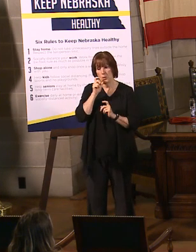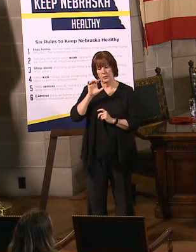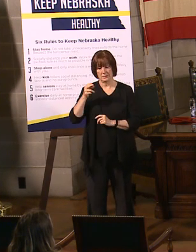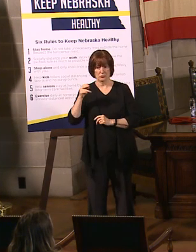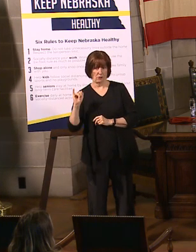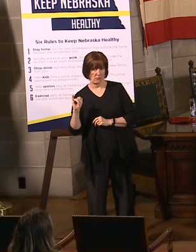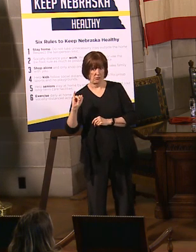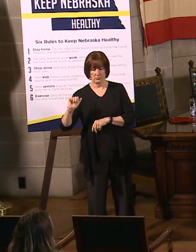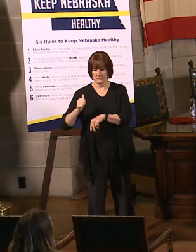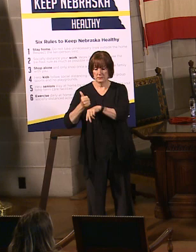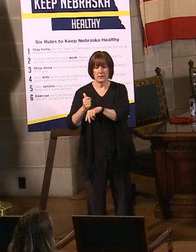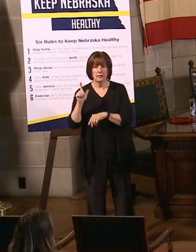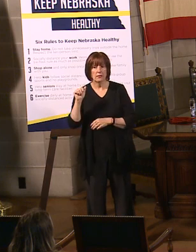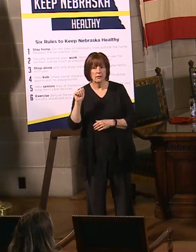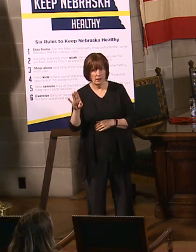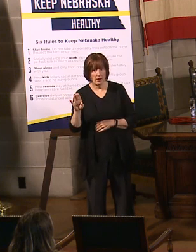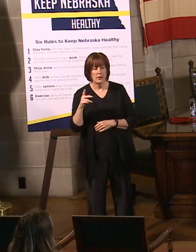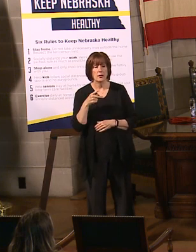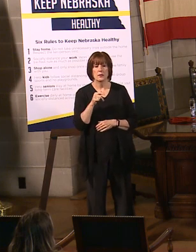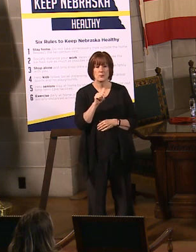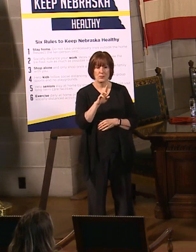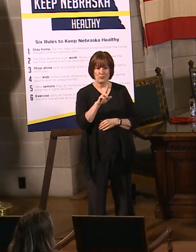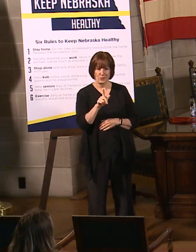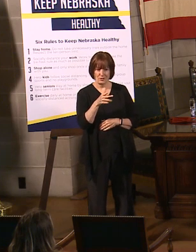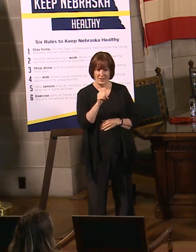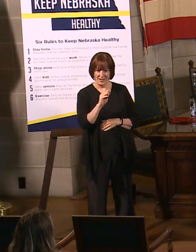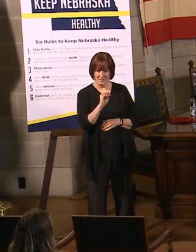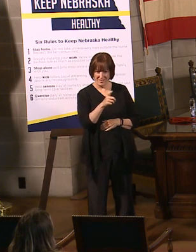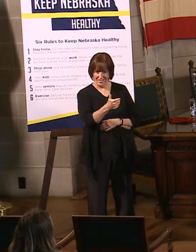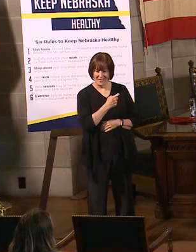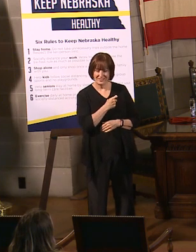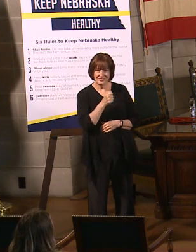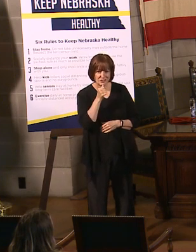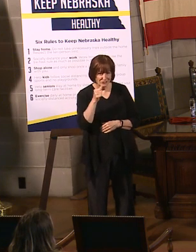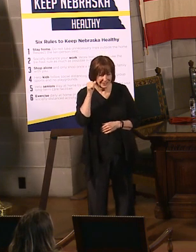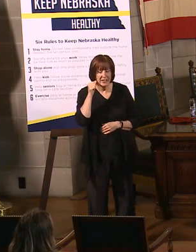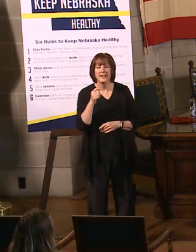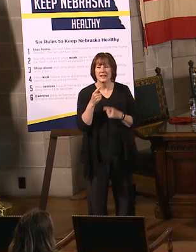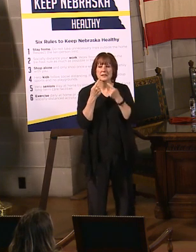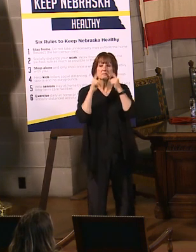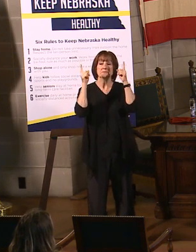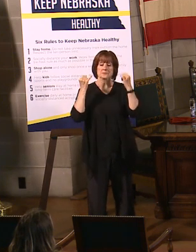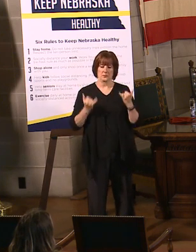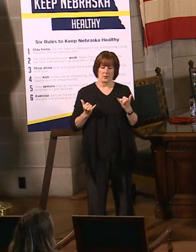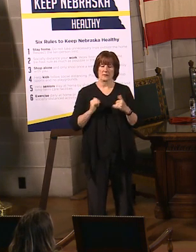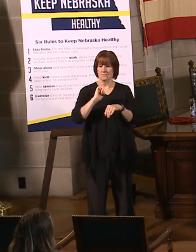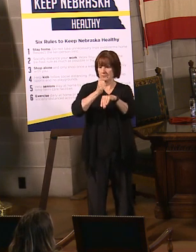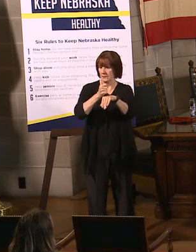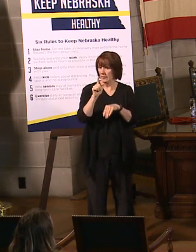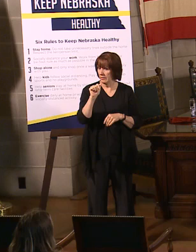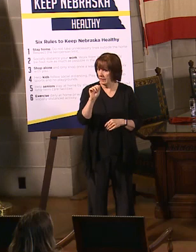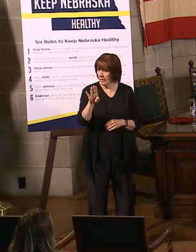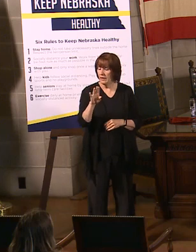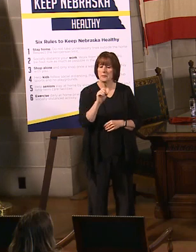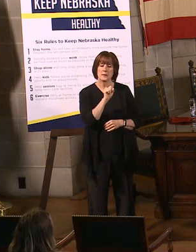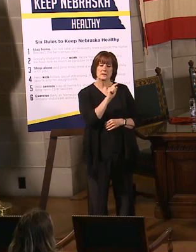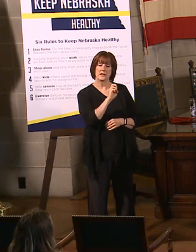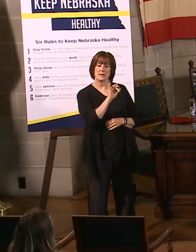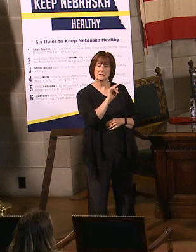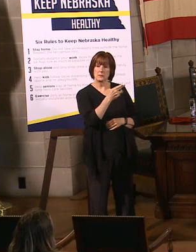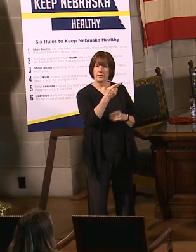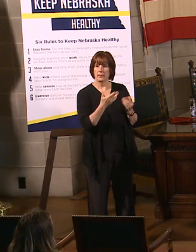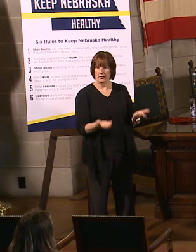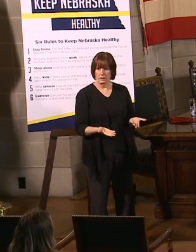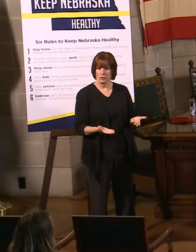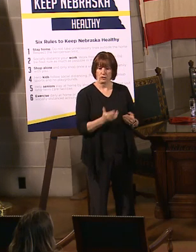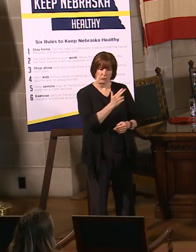We've set up our testing lab. Actually, Paul Hamill asked about this yesterday. So we're making the announcement today. We've set up our testing lab at St. Elizabeth's here in